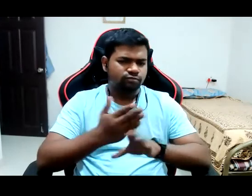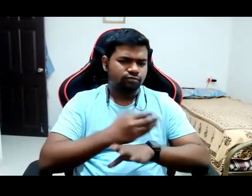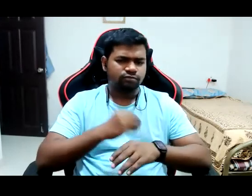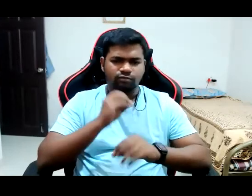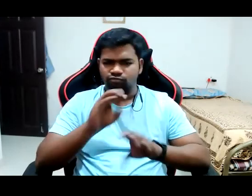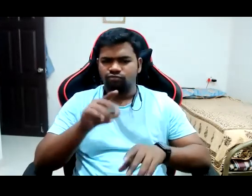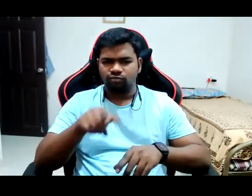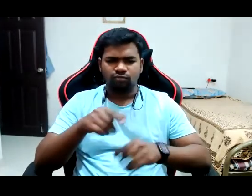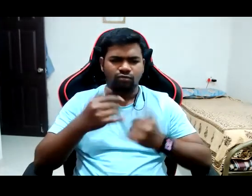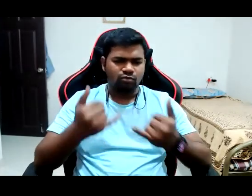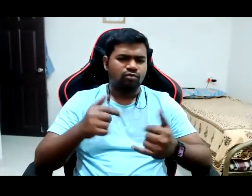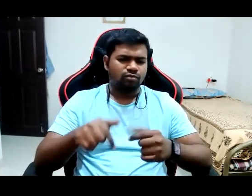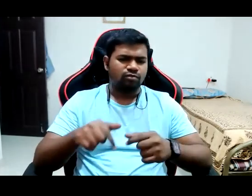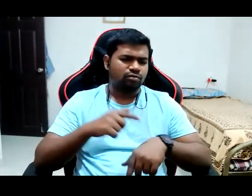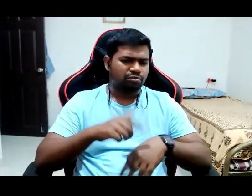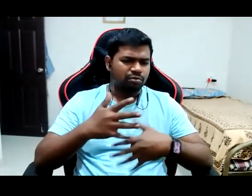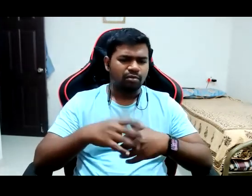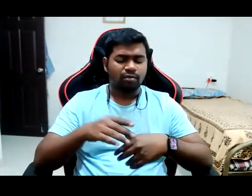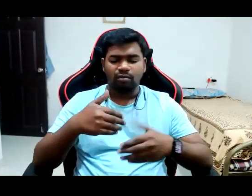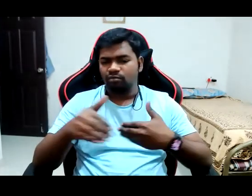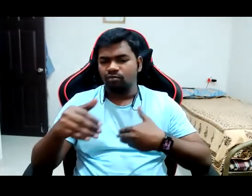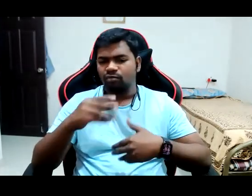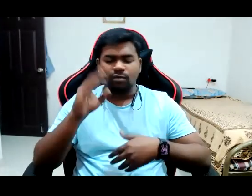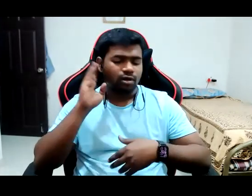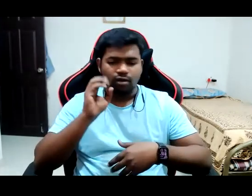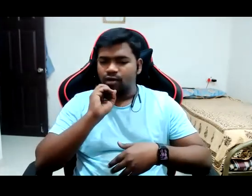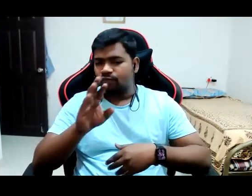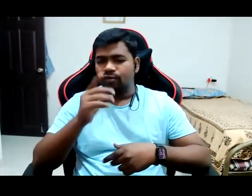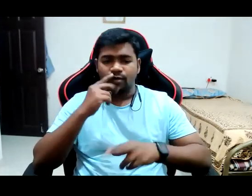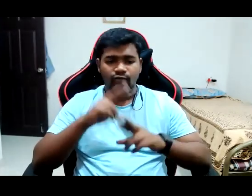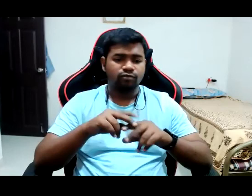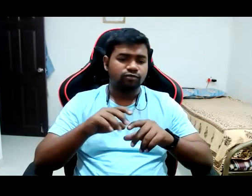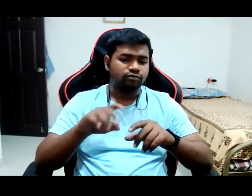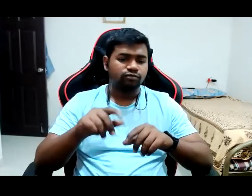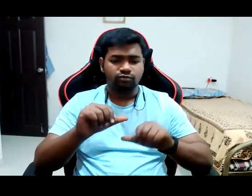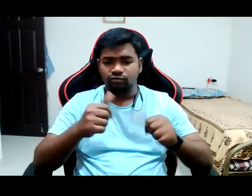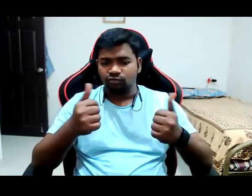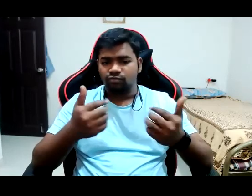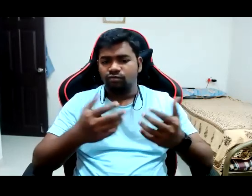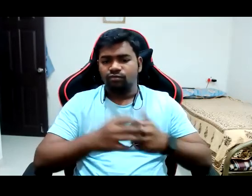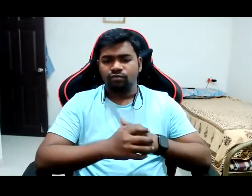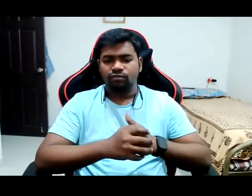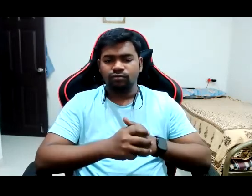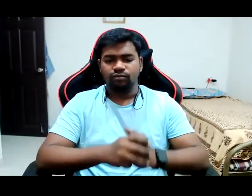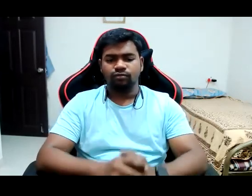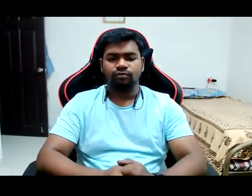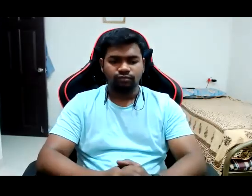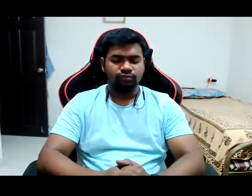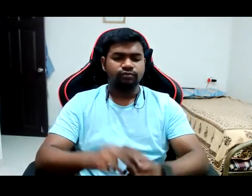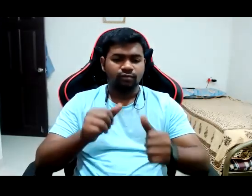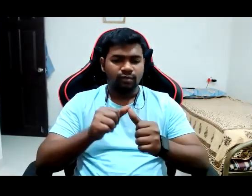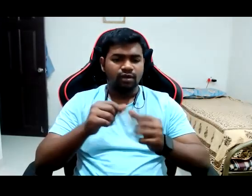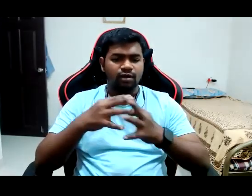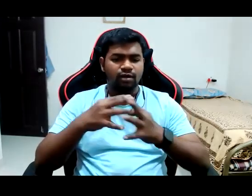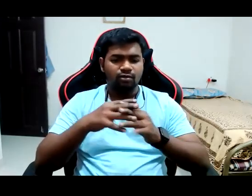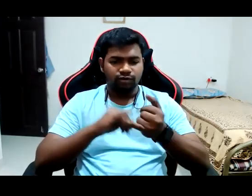no, not at this time, but we will let you guys know if we're able to get some credits for, let's say, AWS or Azure or